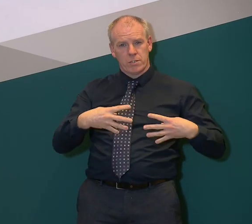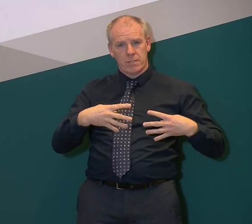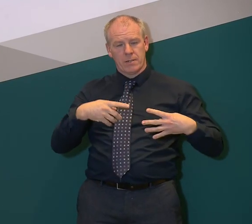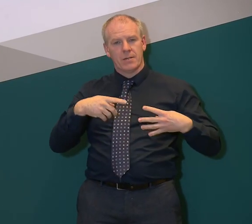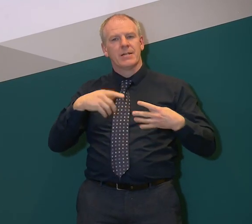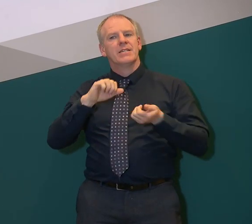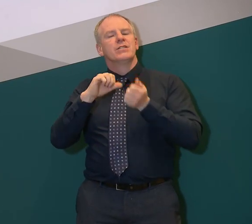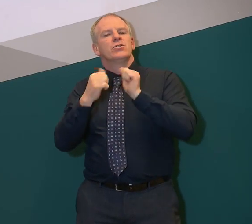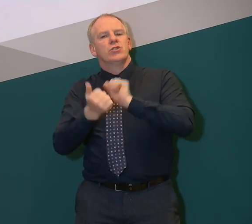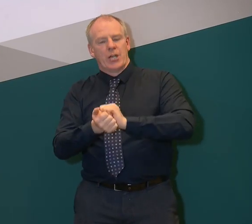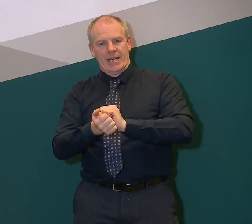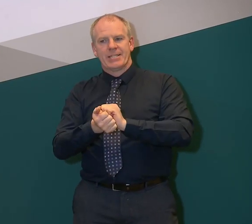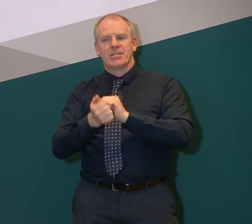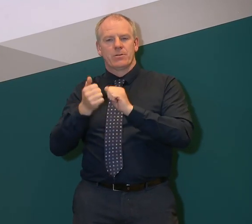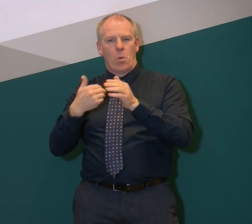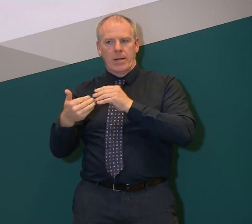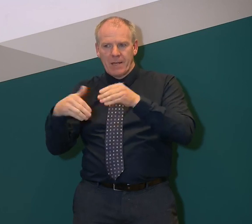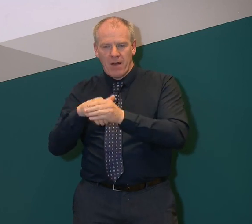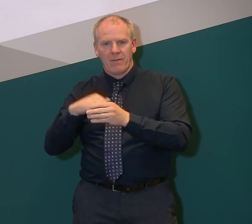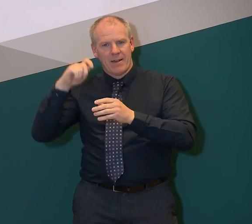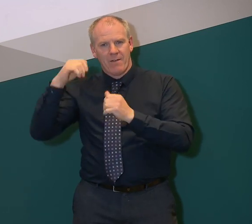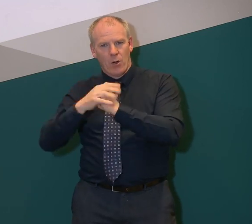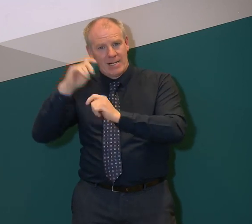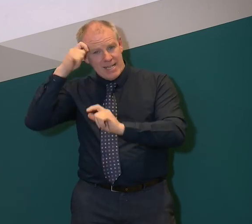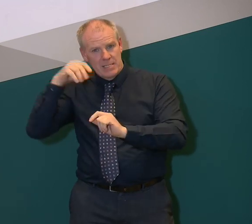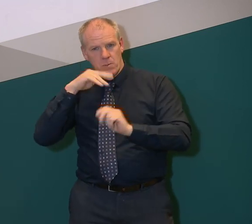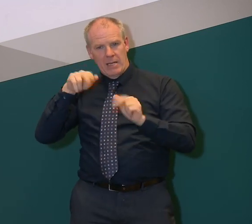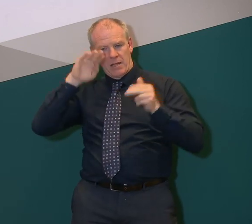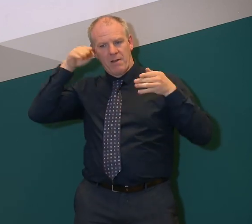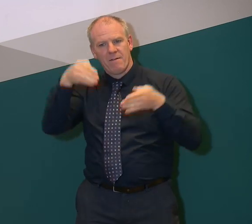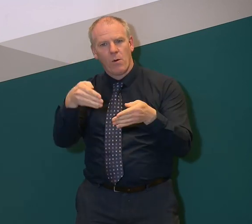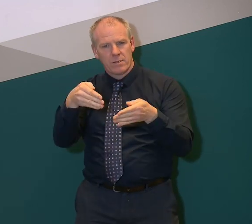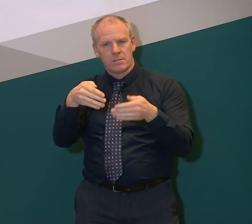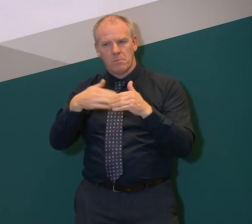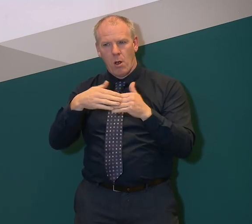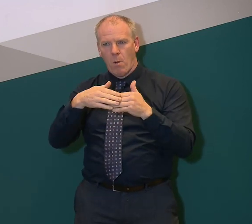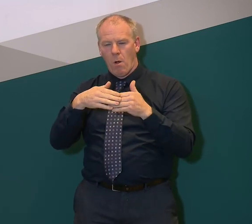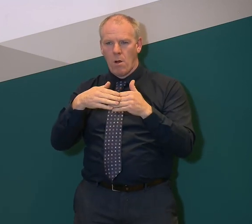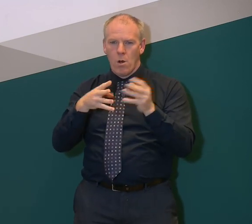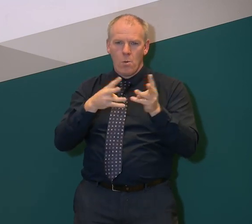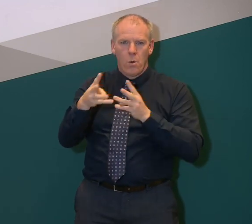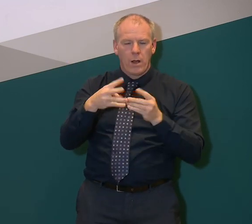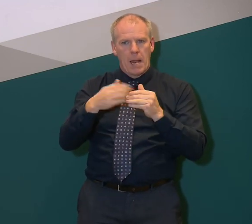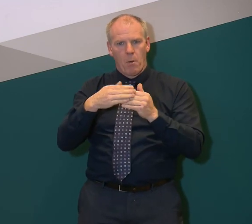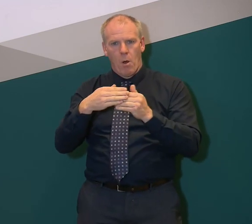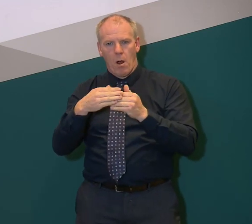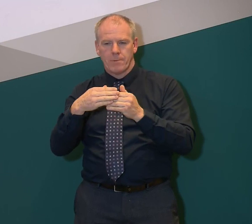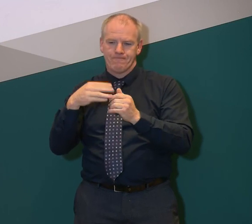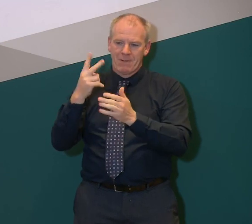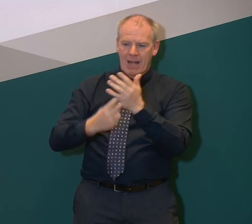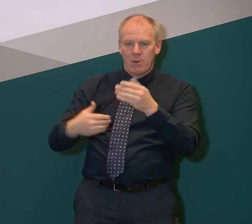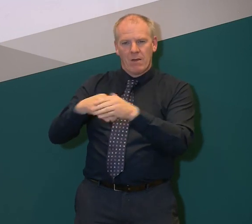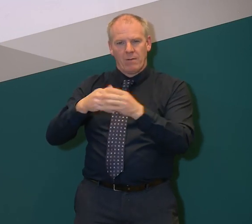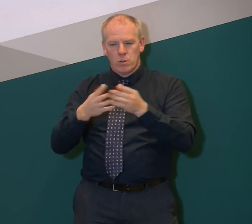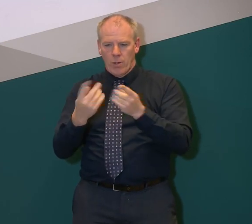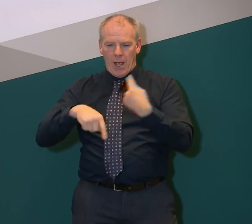that change in case definition is now allowing us to focus, bring much greater value to the testing we're doing.